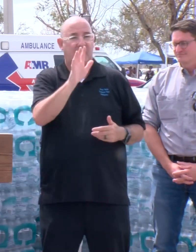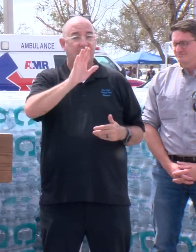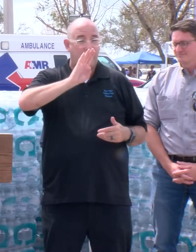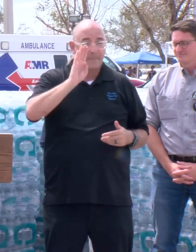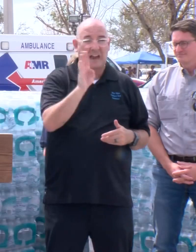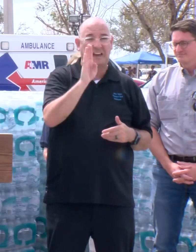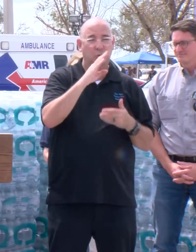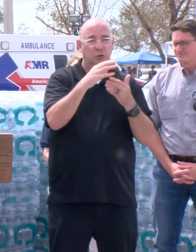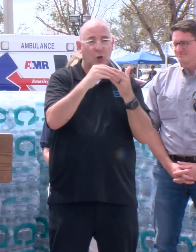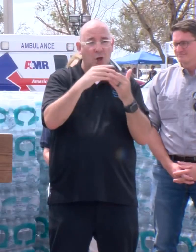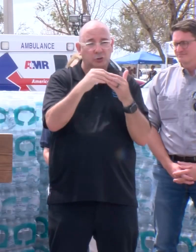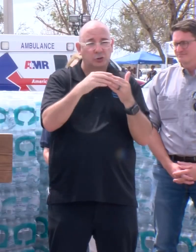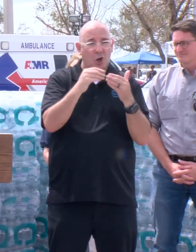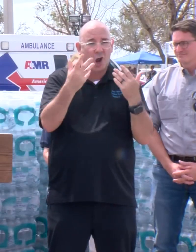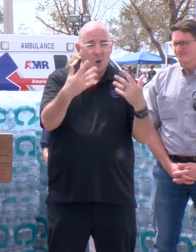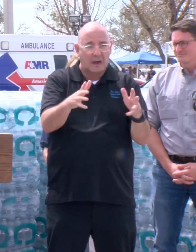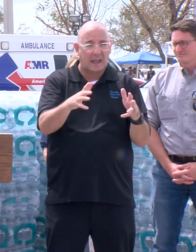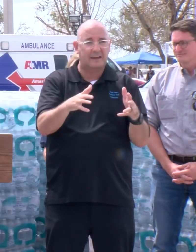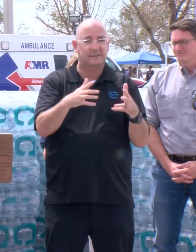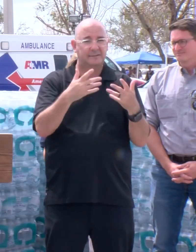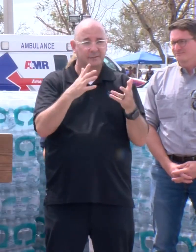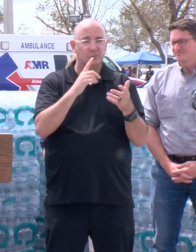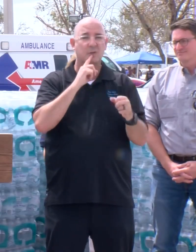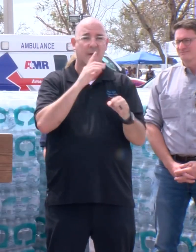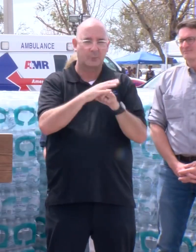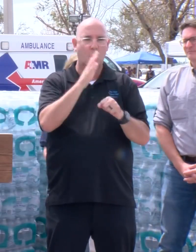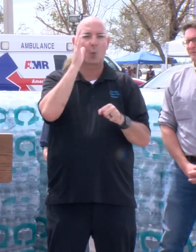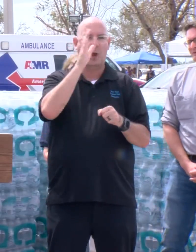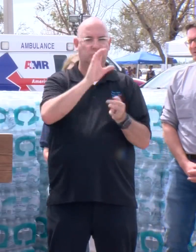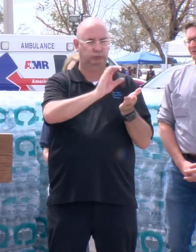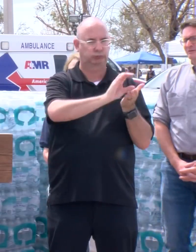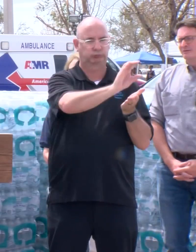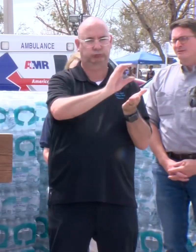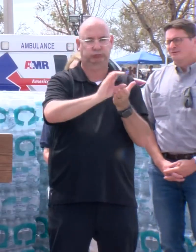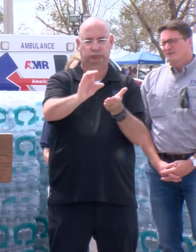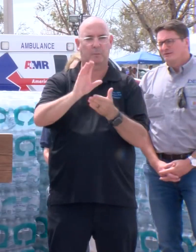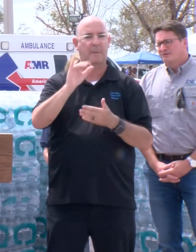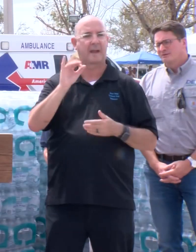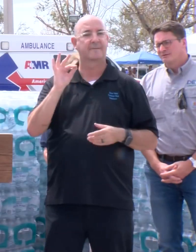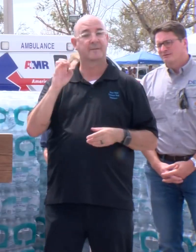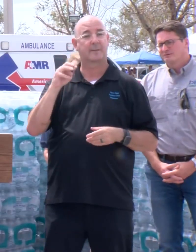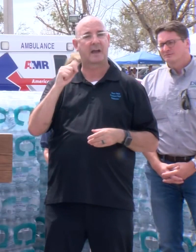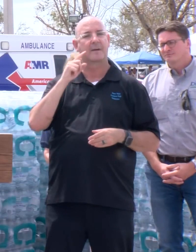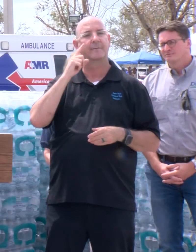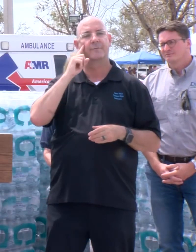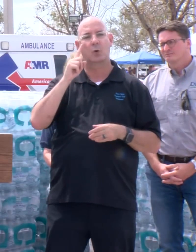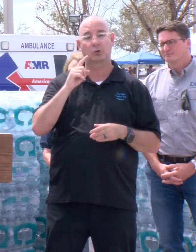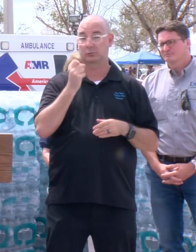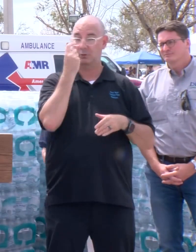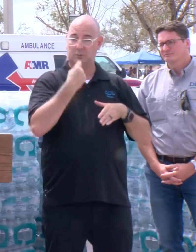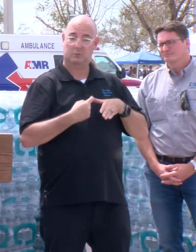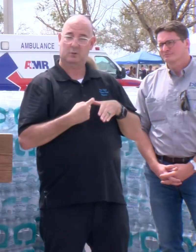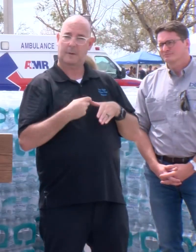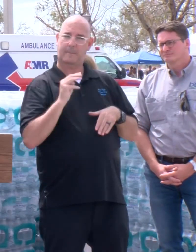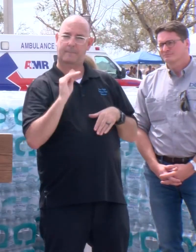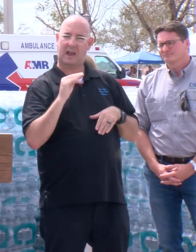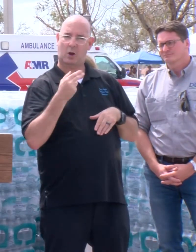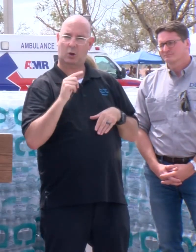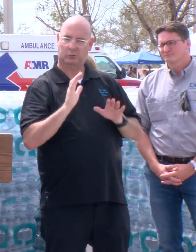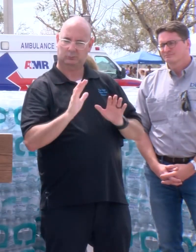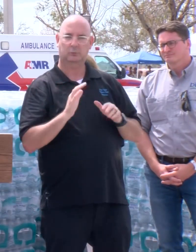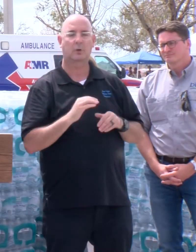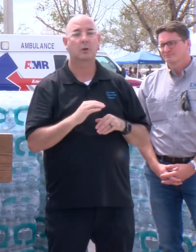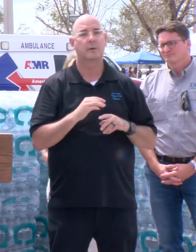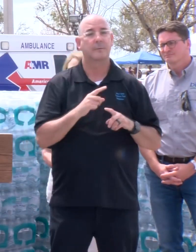by FEMA for Hurricane Michael. This should serve as a reminder to the state of Florida that we are resilient